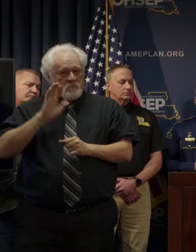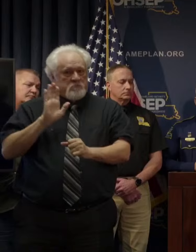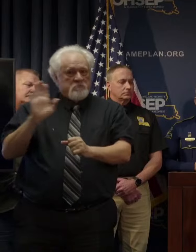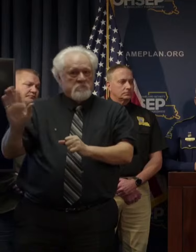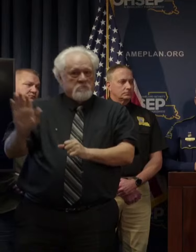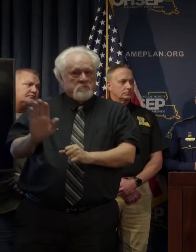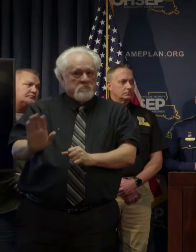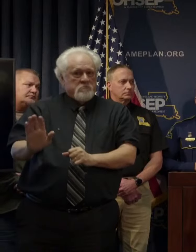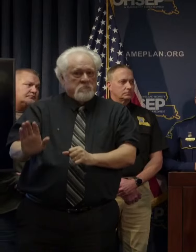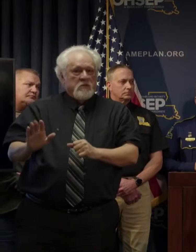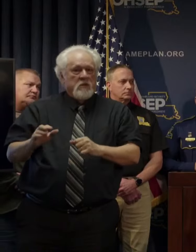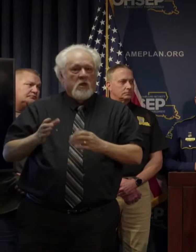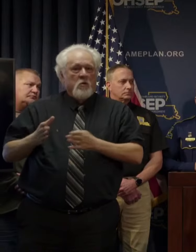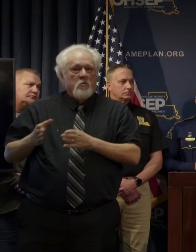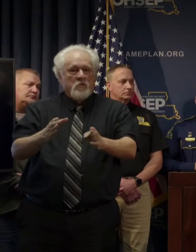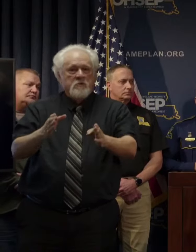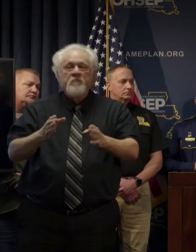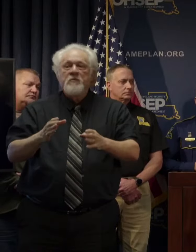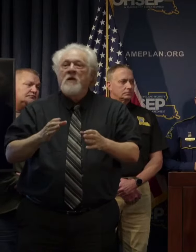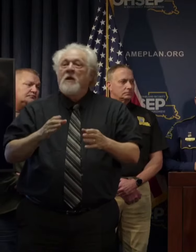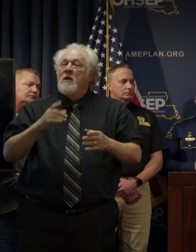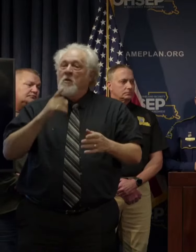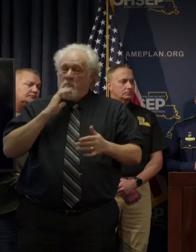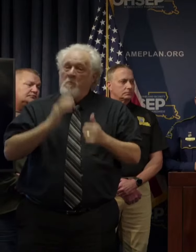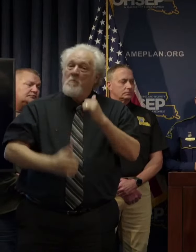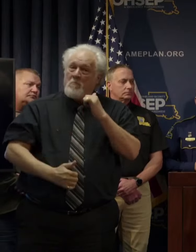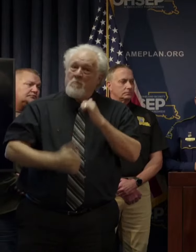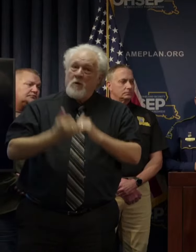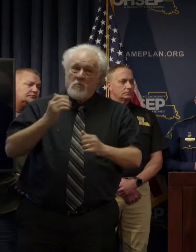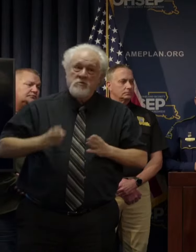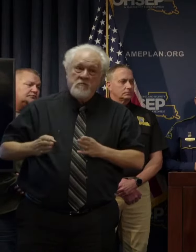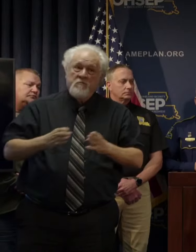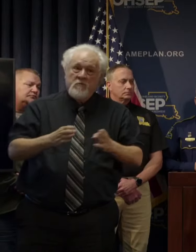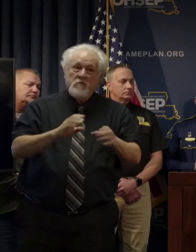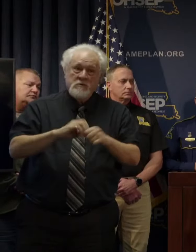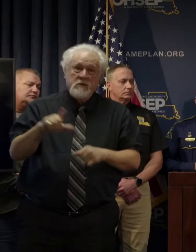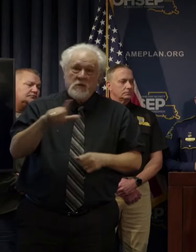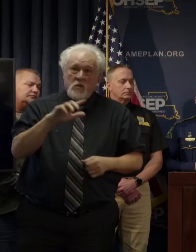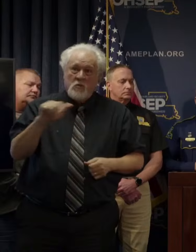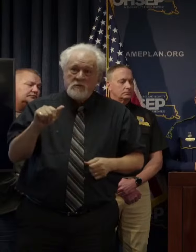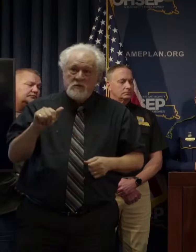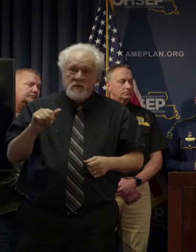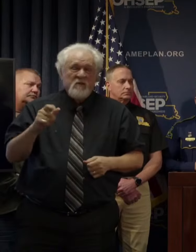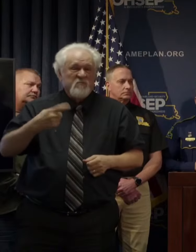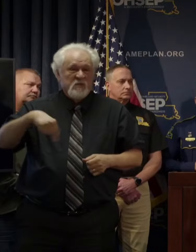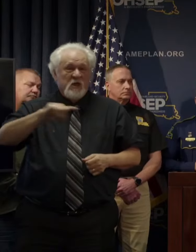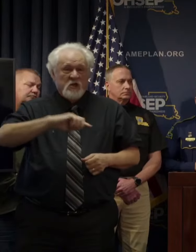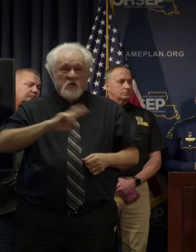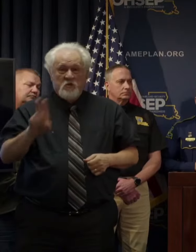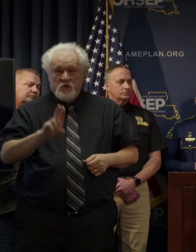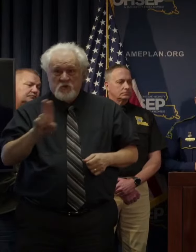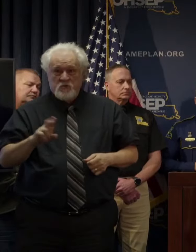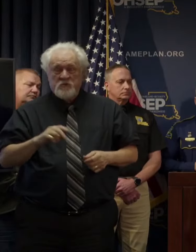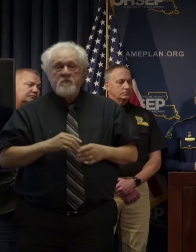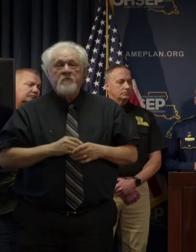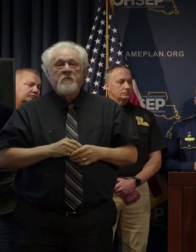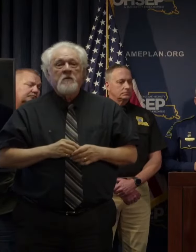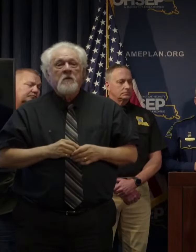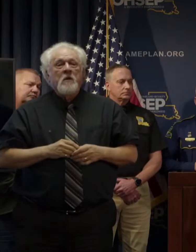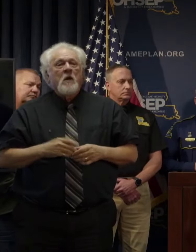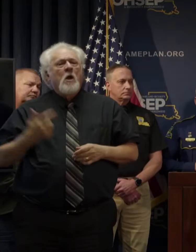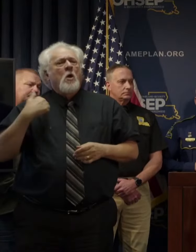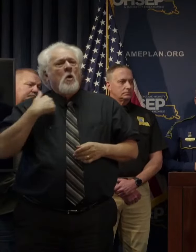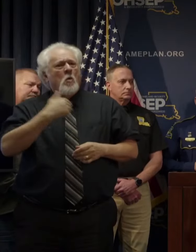take care of their roads, which make up the vast majority of the roads our citizens and you all are traversing.